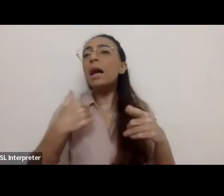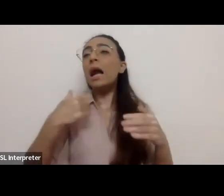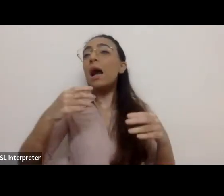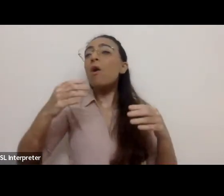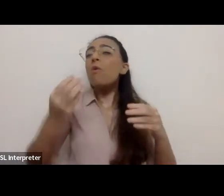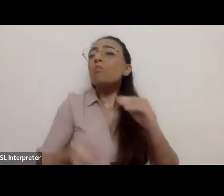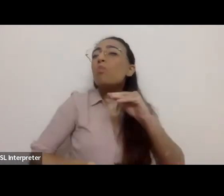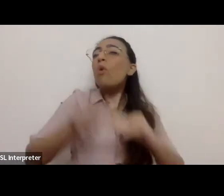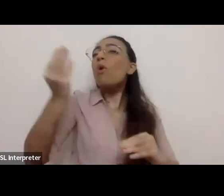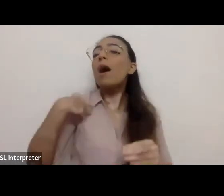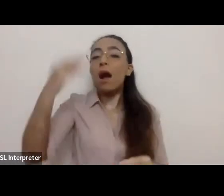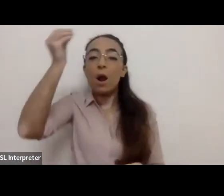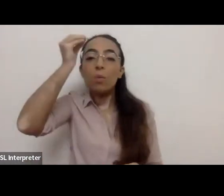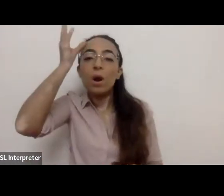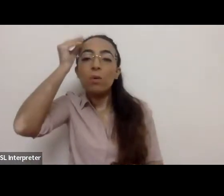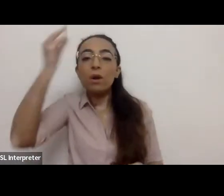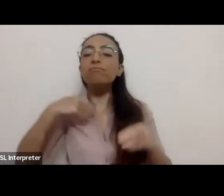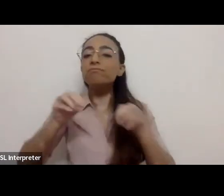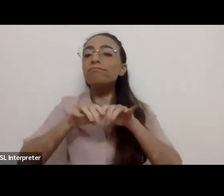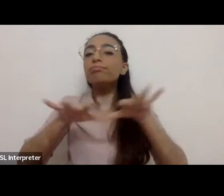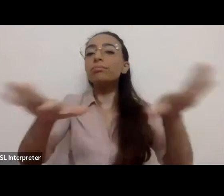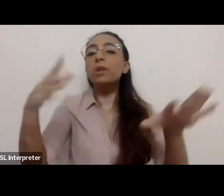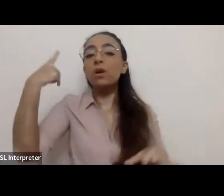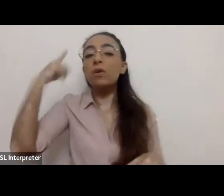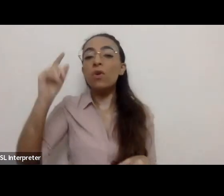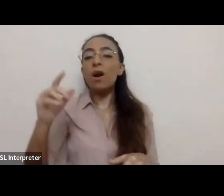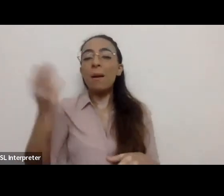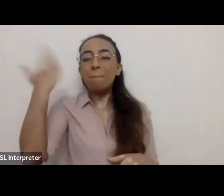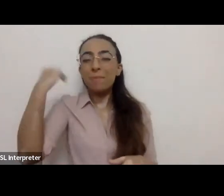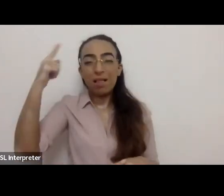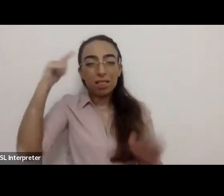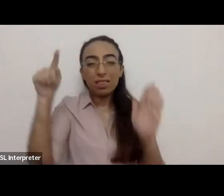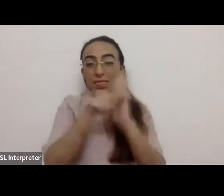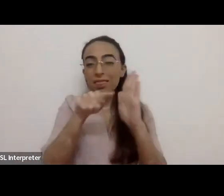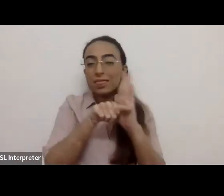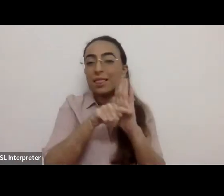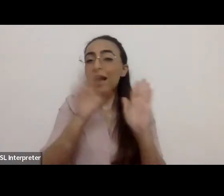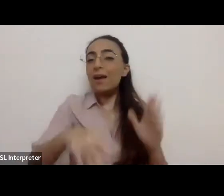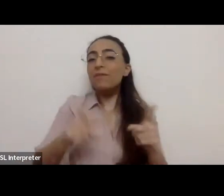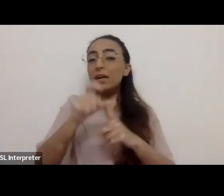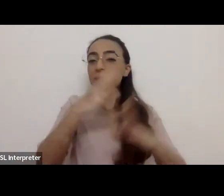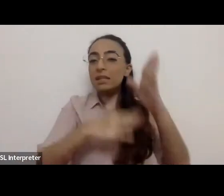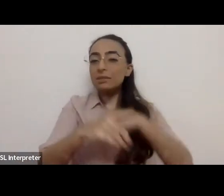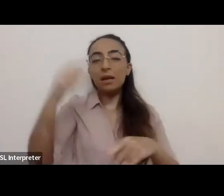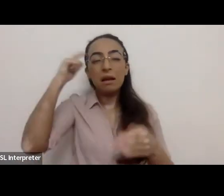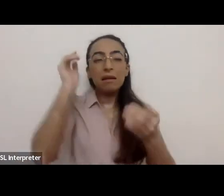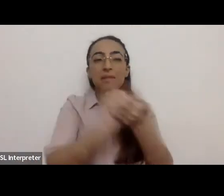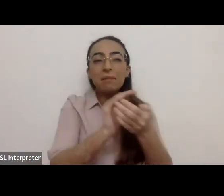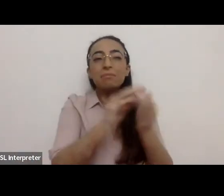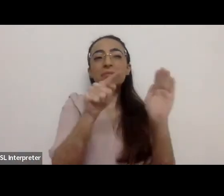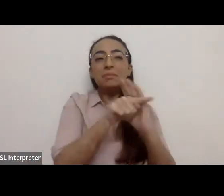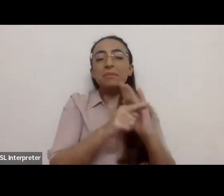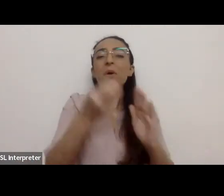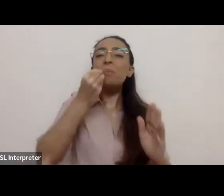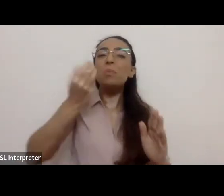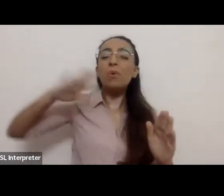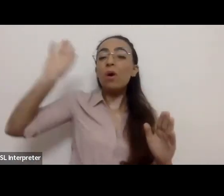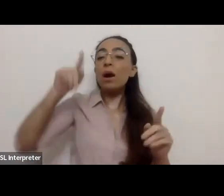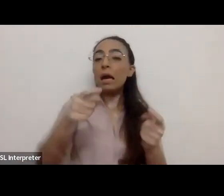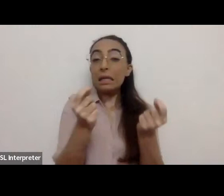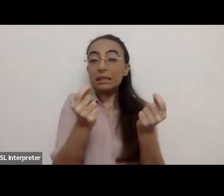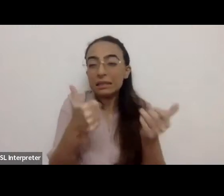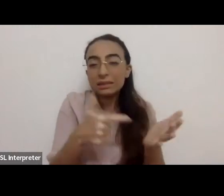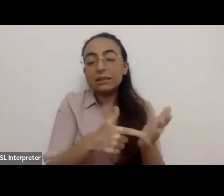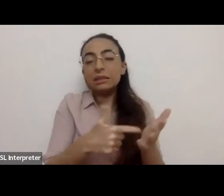awareness to do away with all the myths around disability, not to see disability as a risk or a cost.